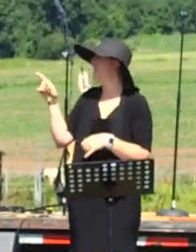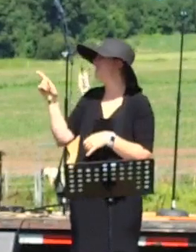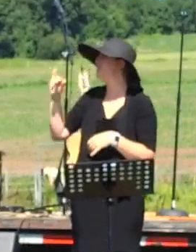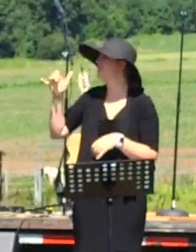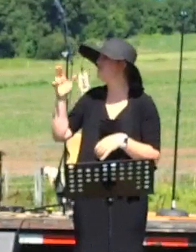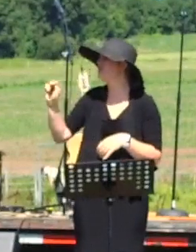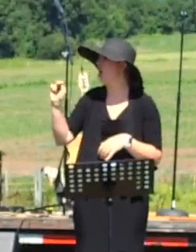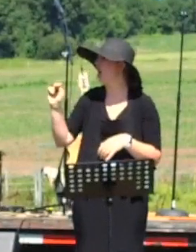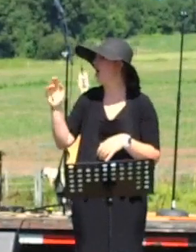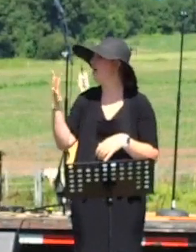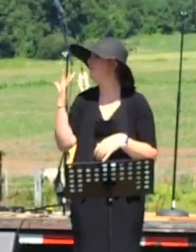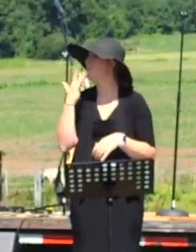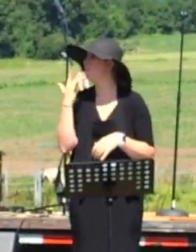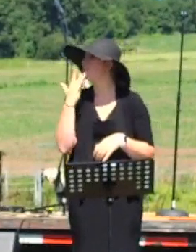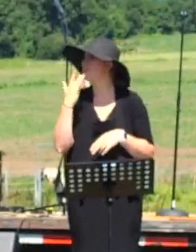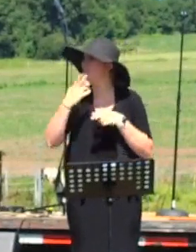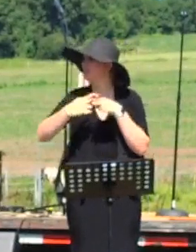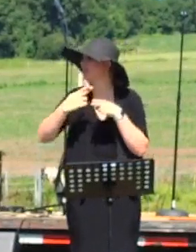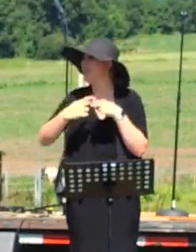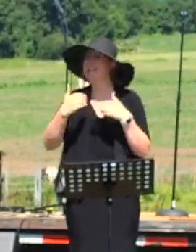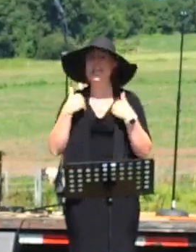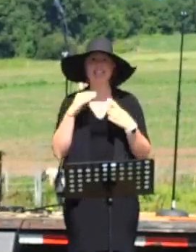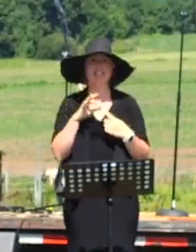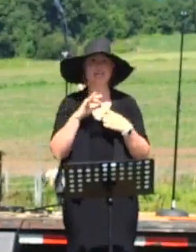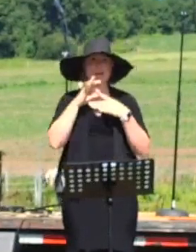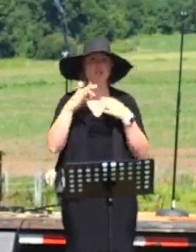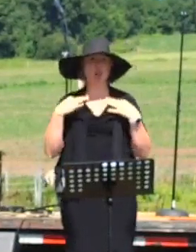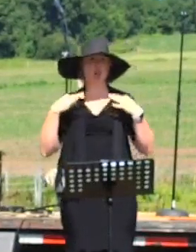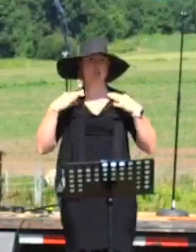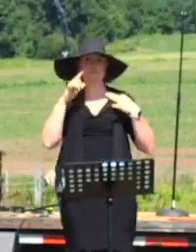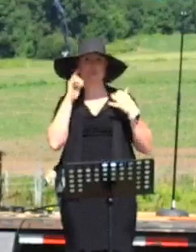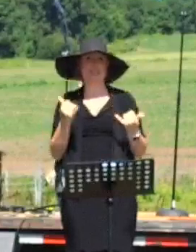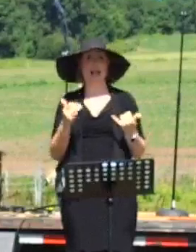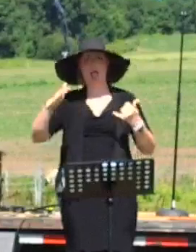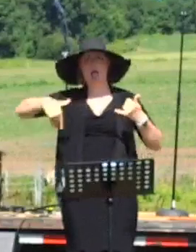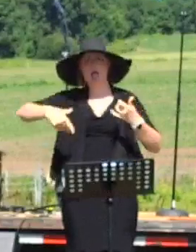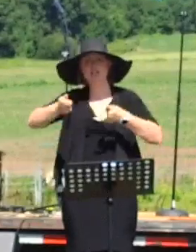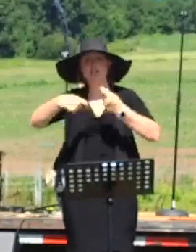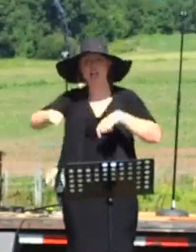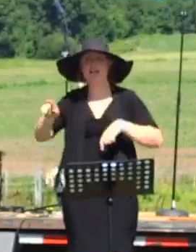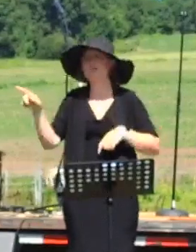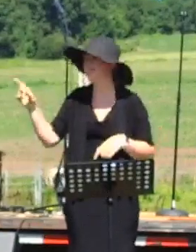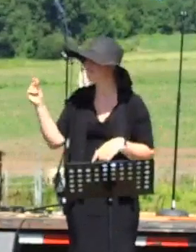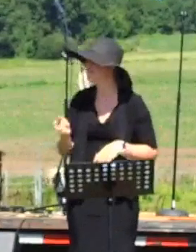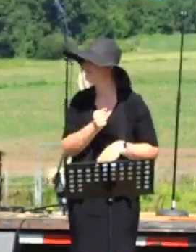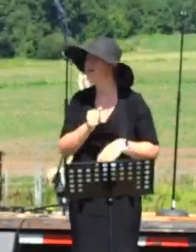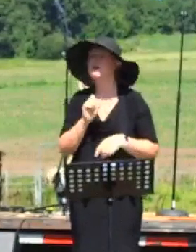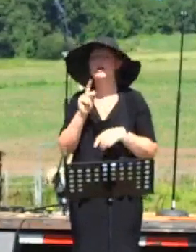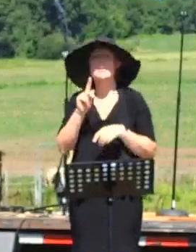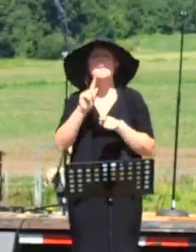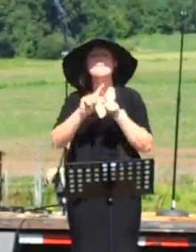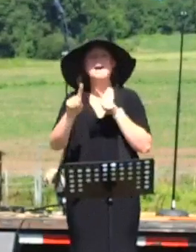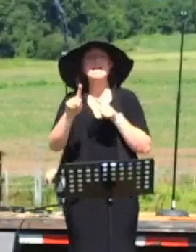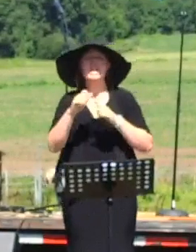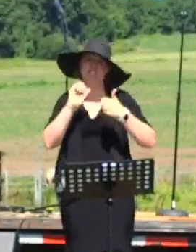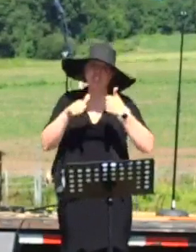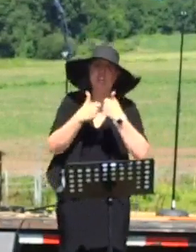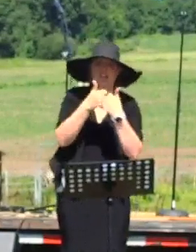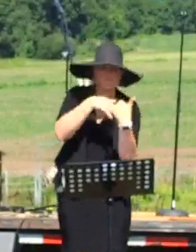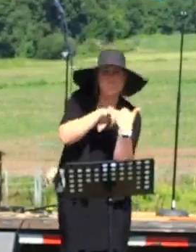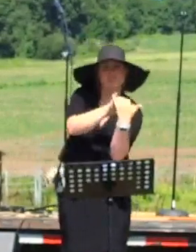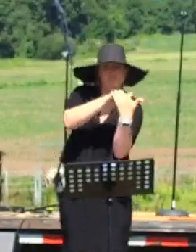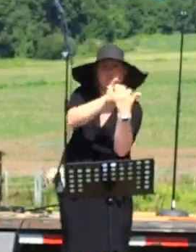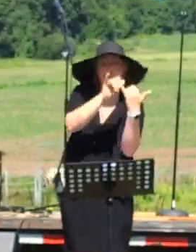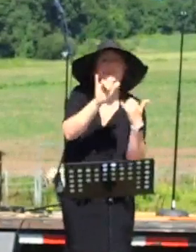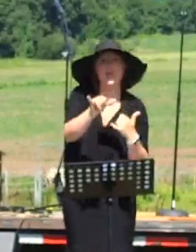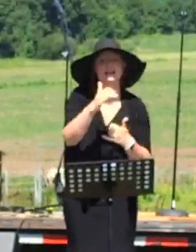protectors. You didn't put your shirt on. Oh, he's got a special shirt for today that he didn't change into. But I actually, I like challenger. I think it's a little bit